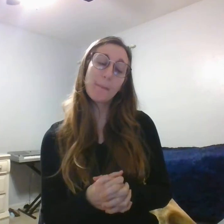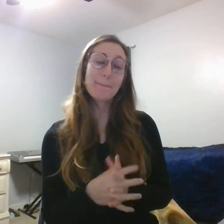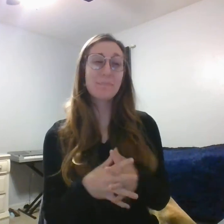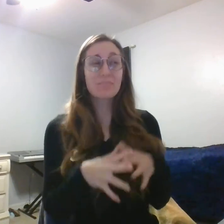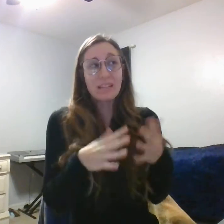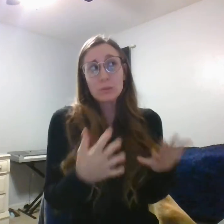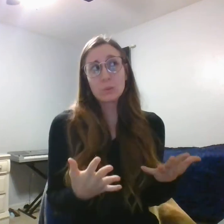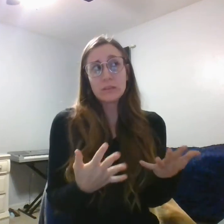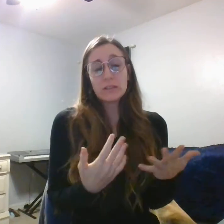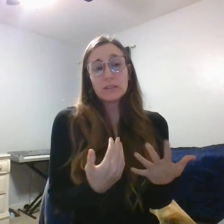don't know,